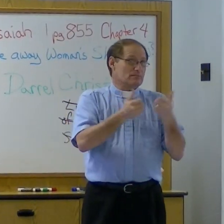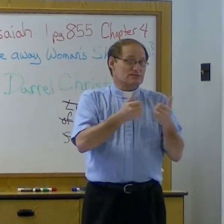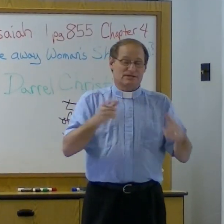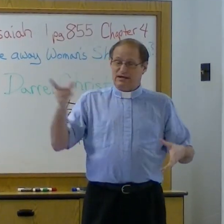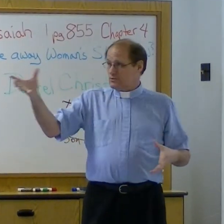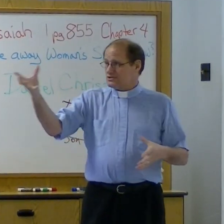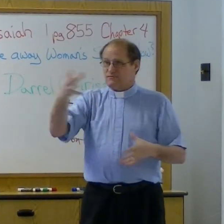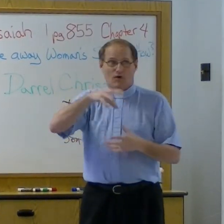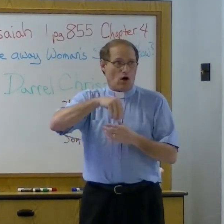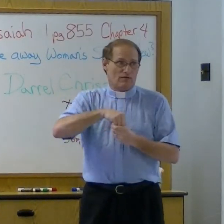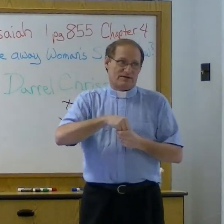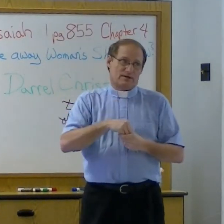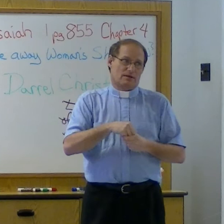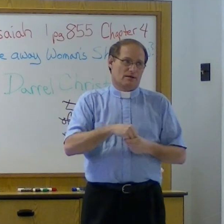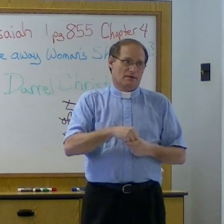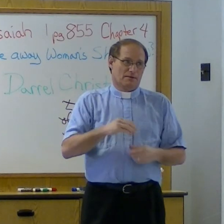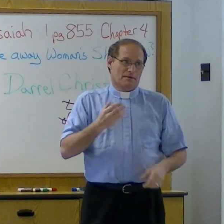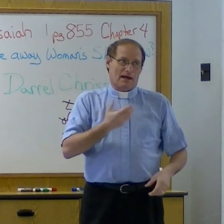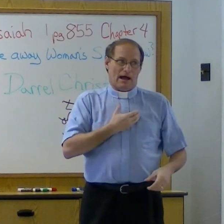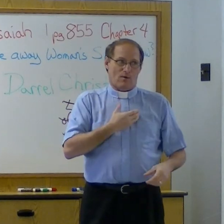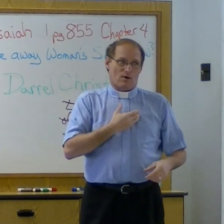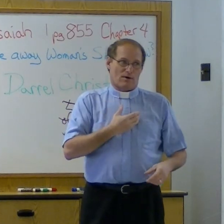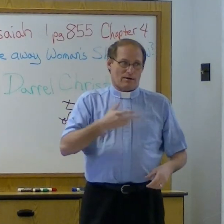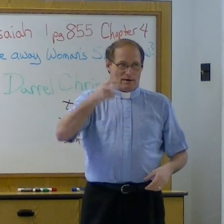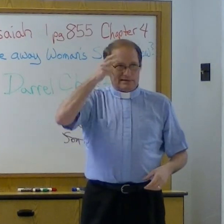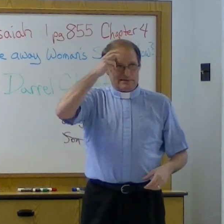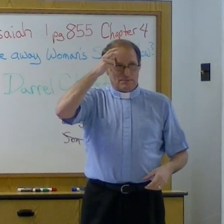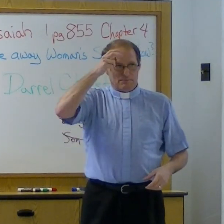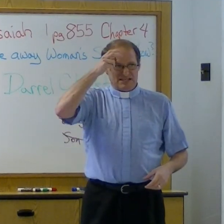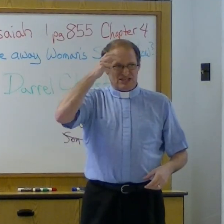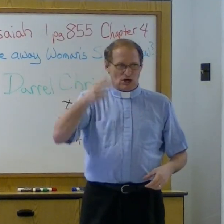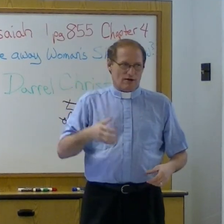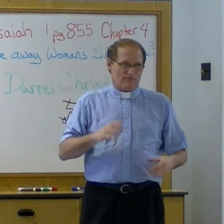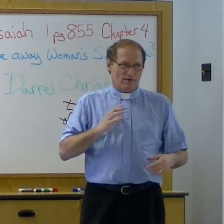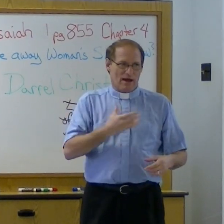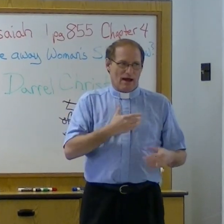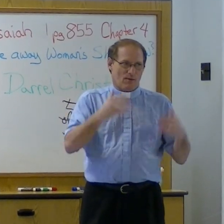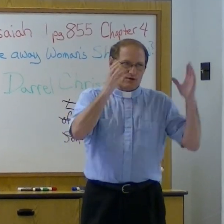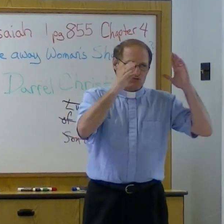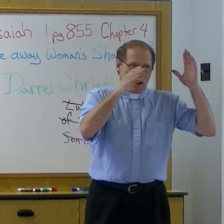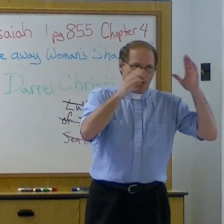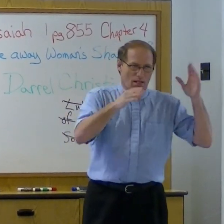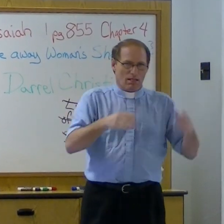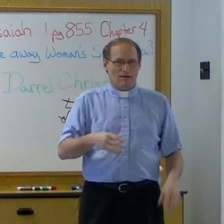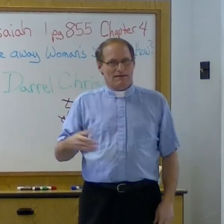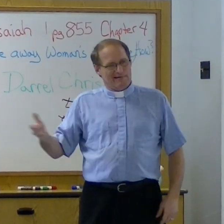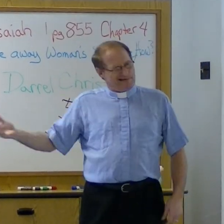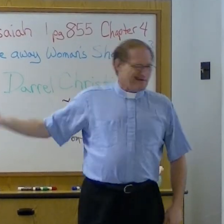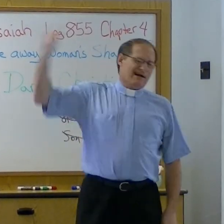games. He was involved in our mischief, our trouble.